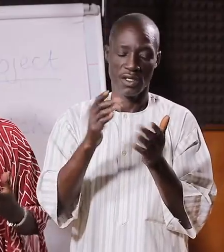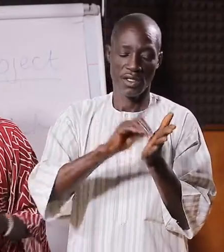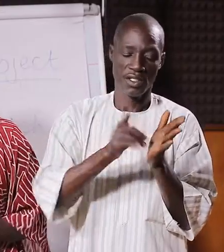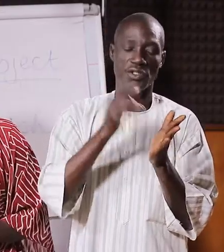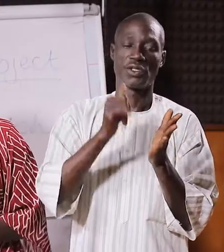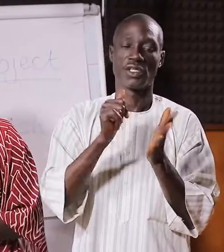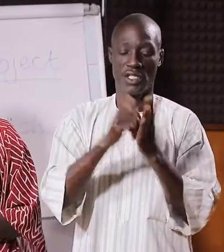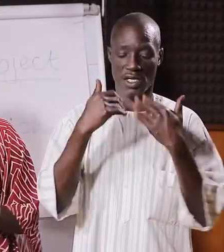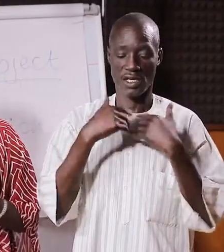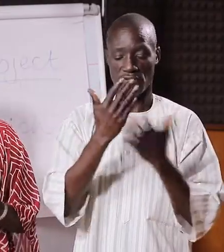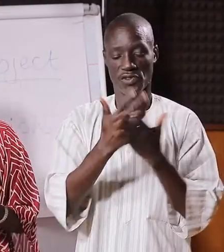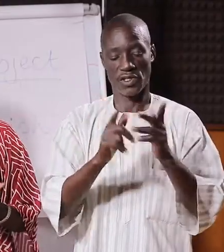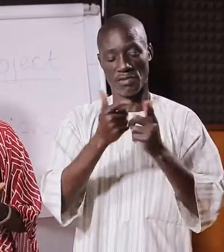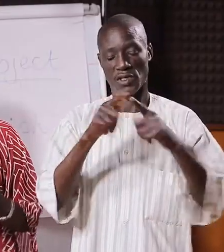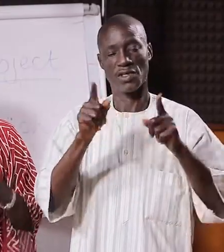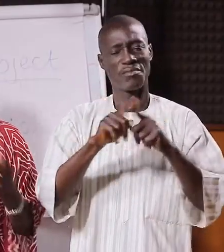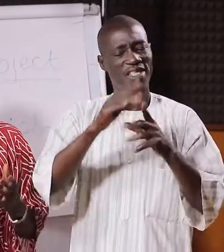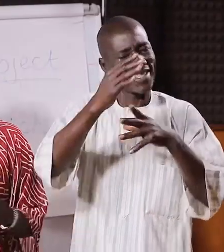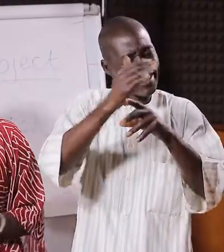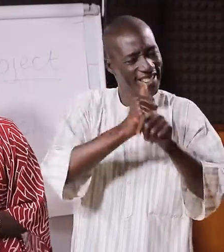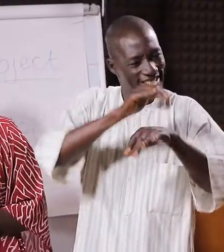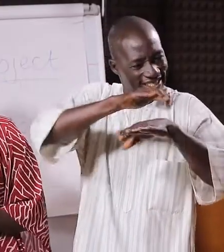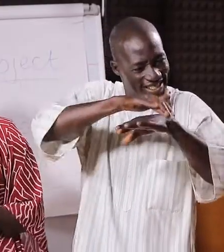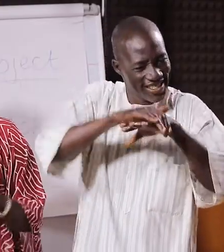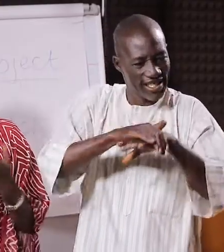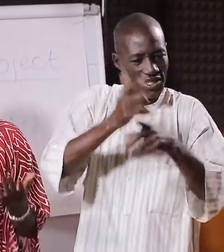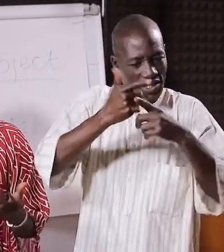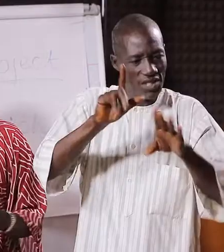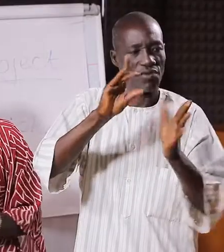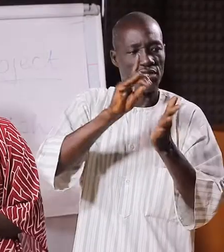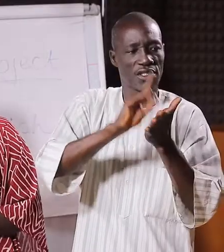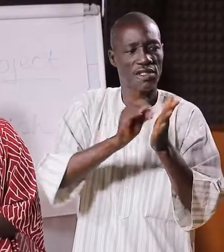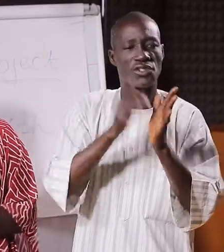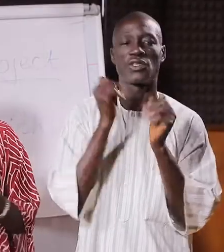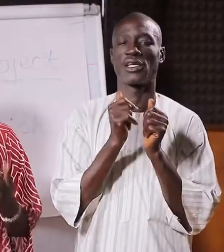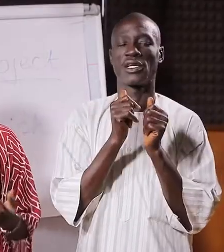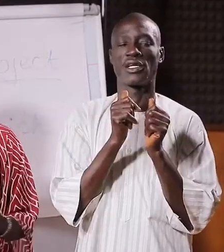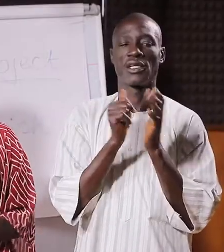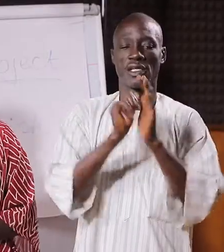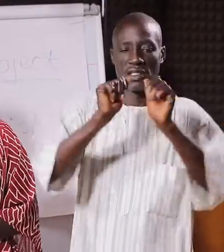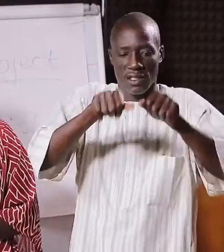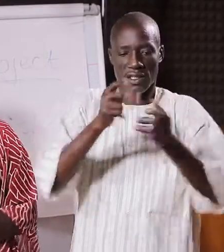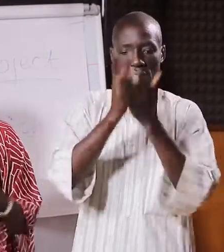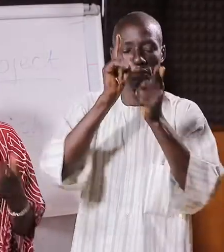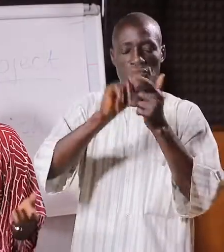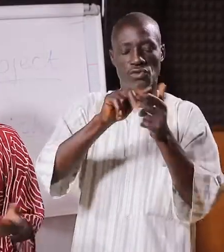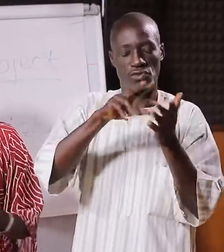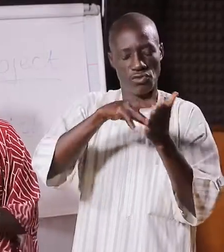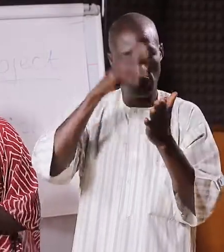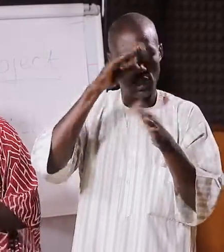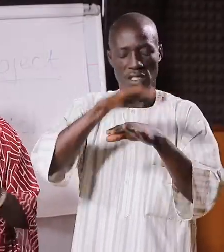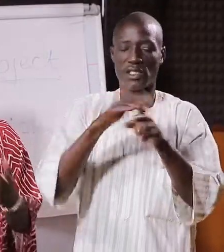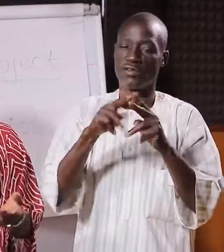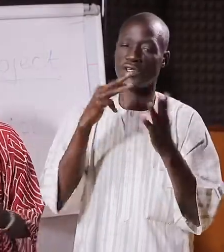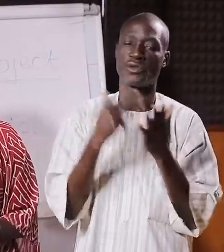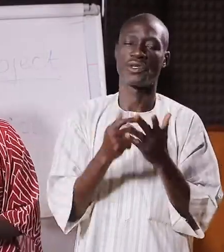languages embedded in them. You could find a dictionary, English and French, English and Hausa, English and Igbo, English